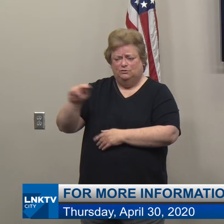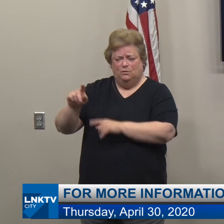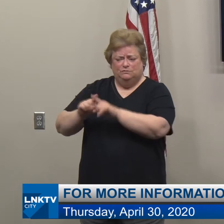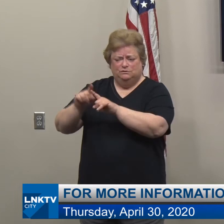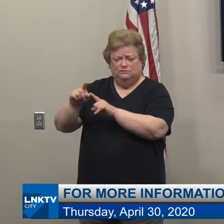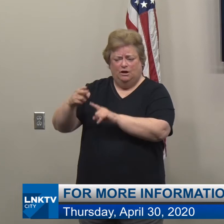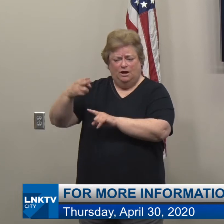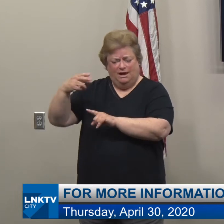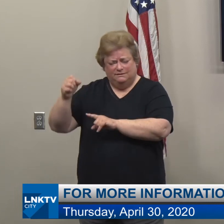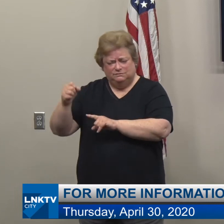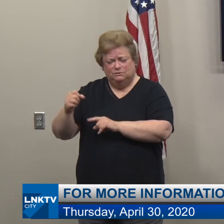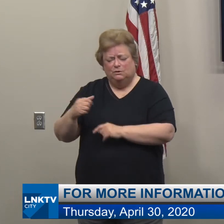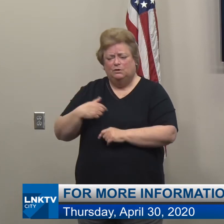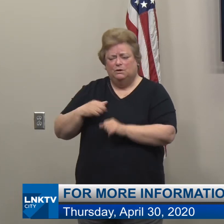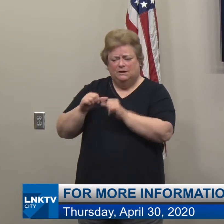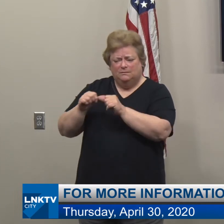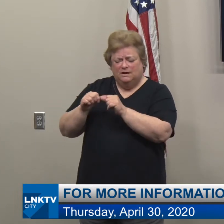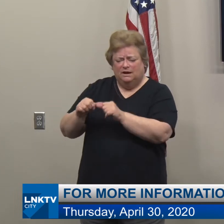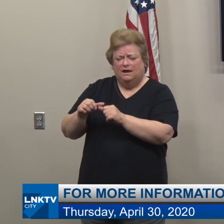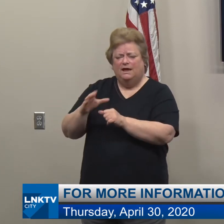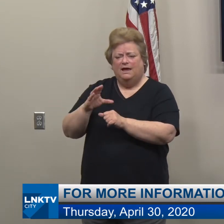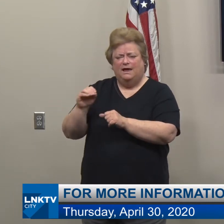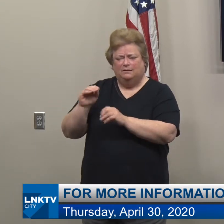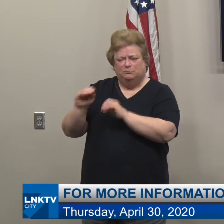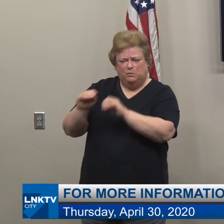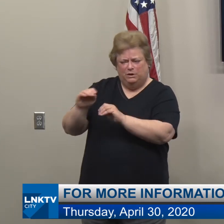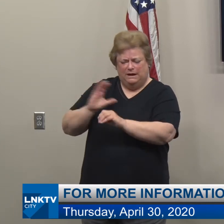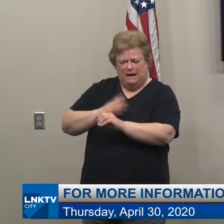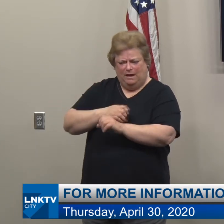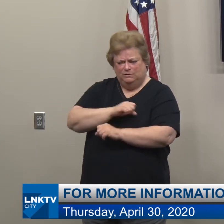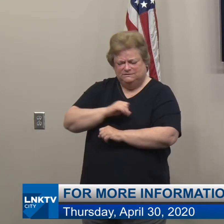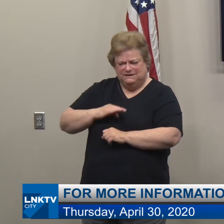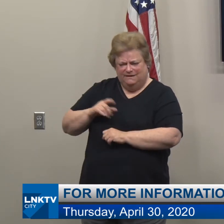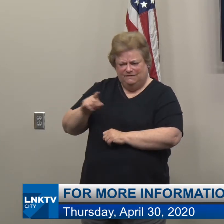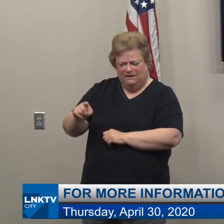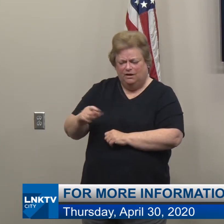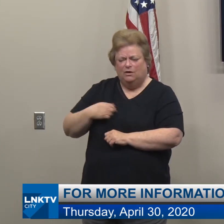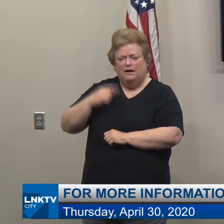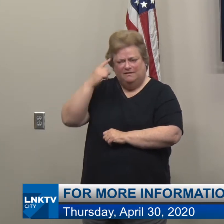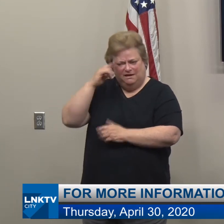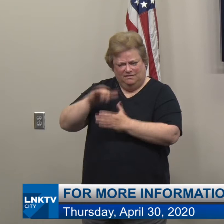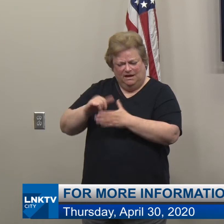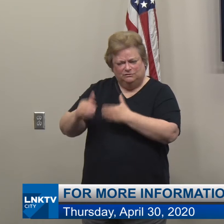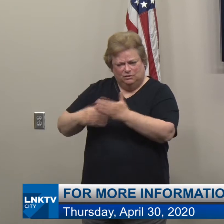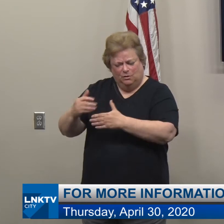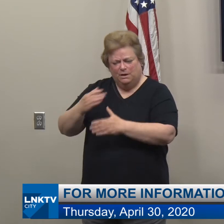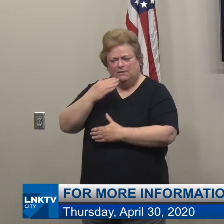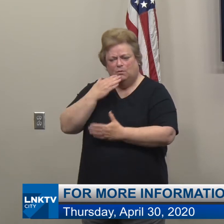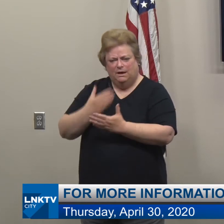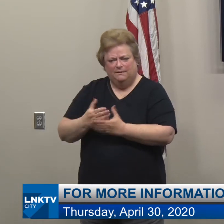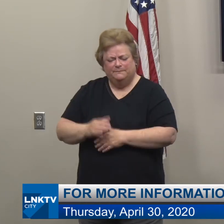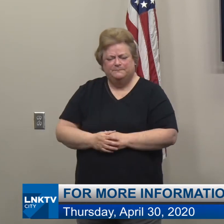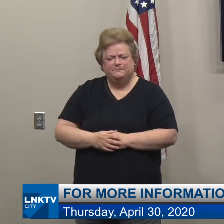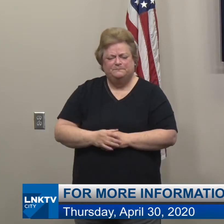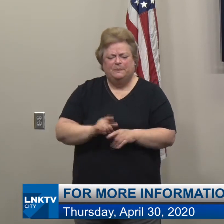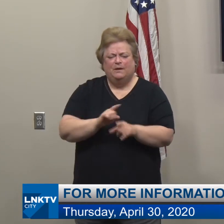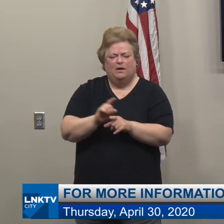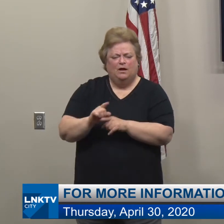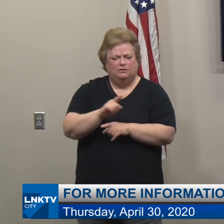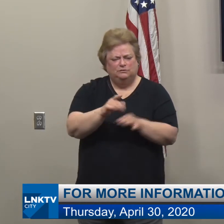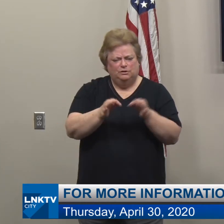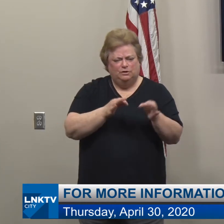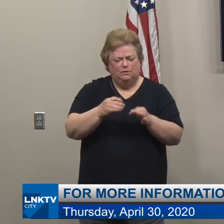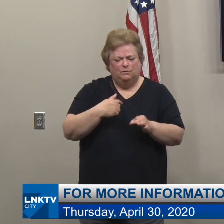maintaining and helping staff, and I think that that's gone very, very well. We also, as you alluded to, we